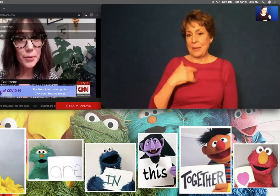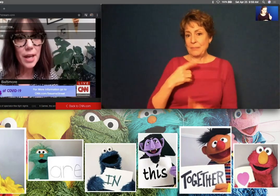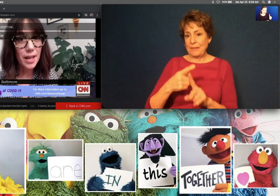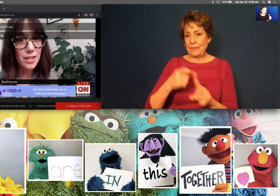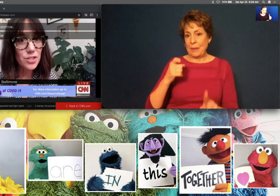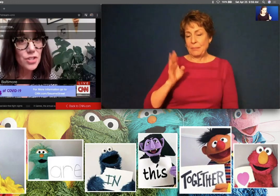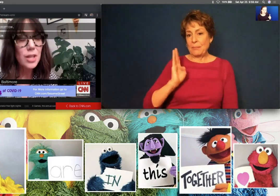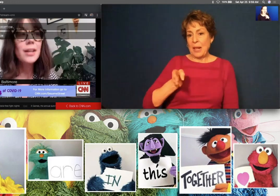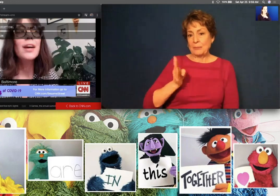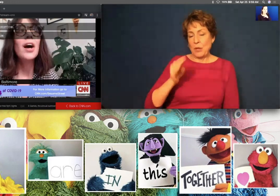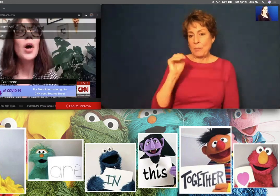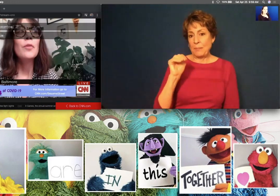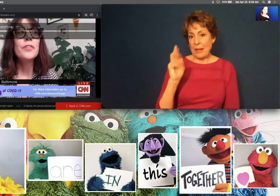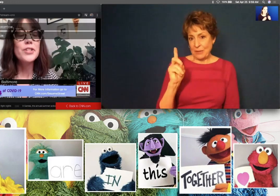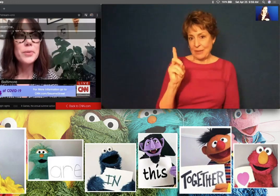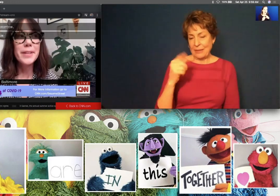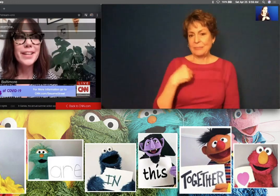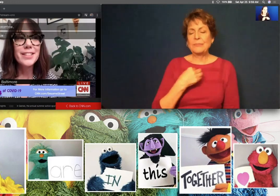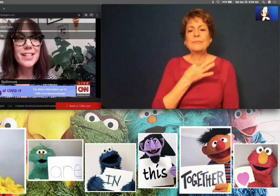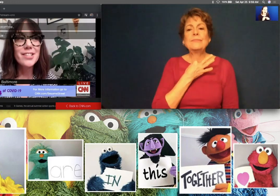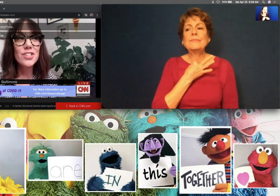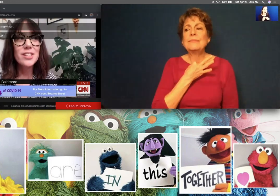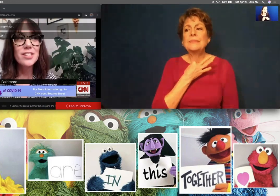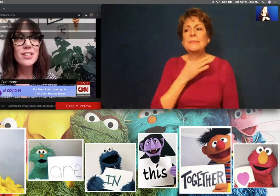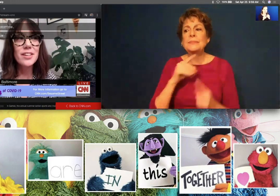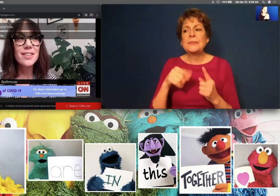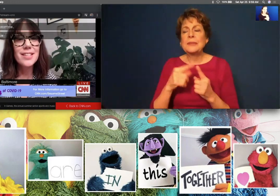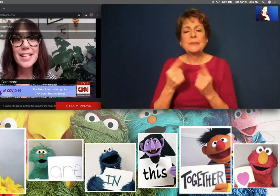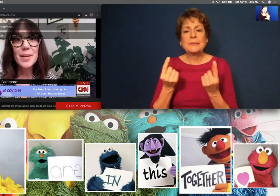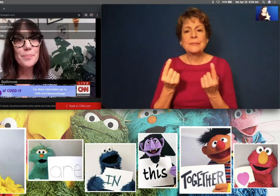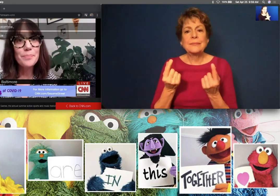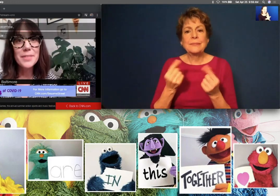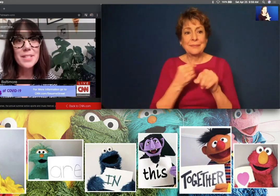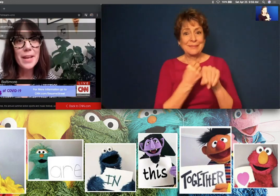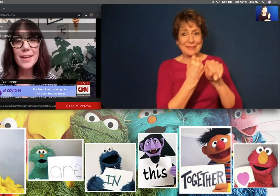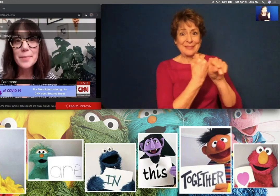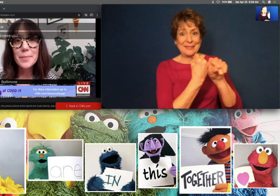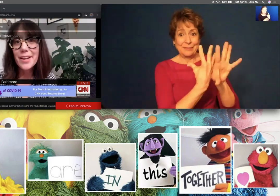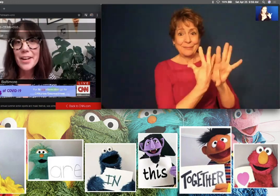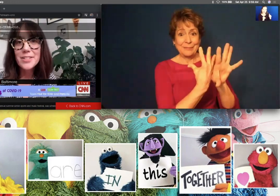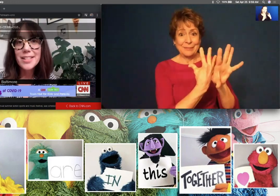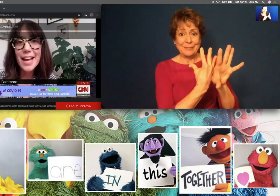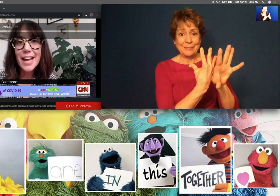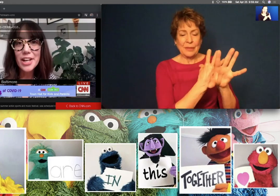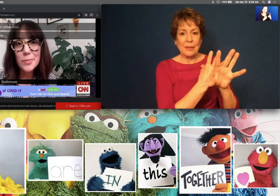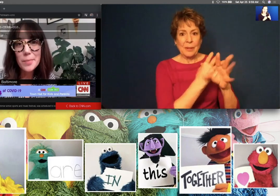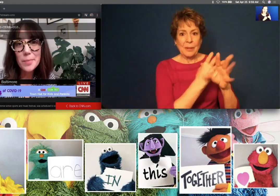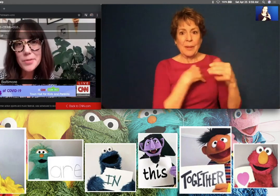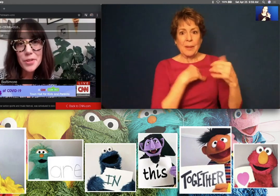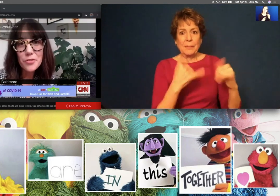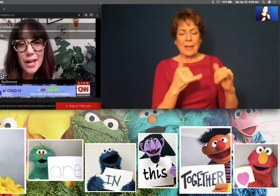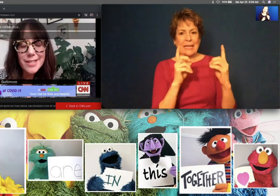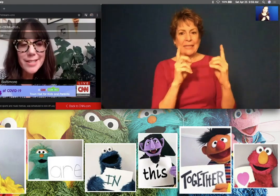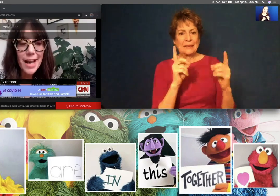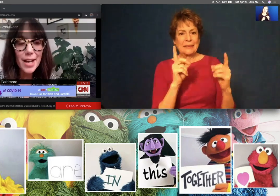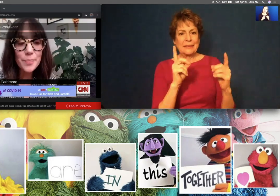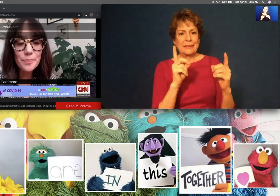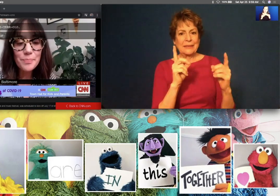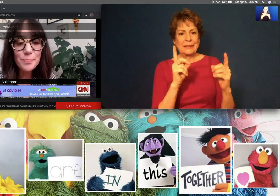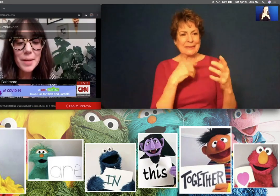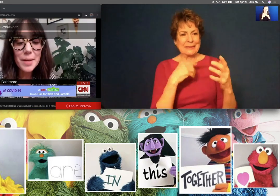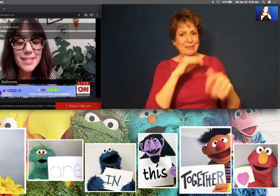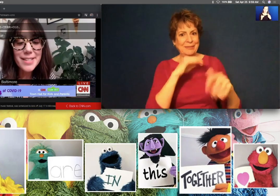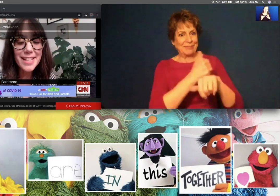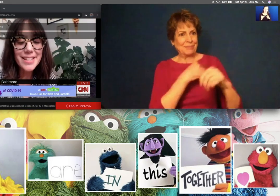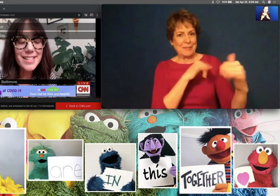the lack of socialization with kids your own age. Virtual play dates just aren't the same as being on a playground